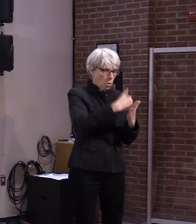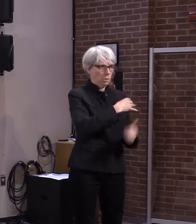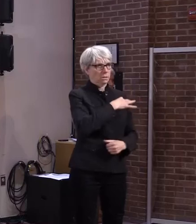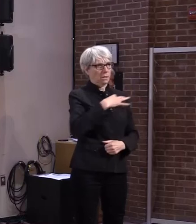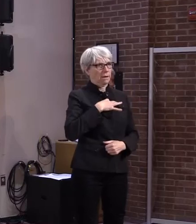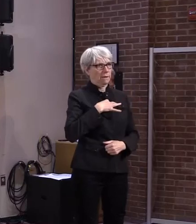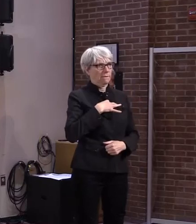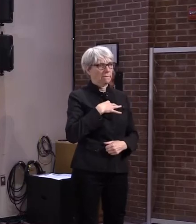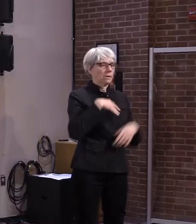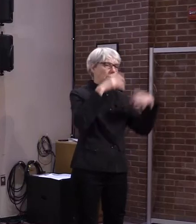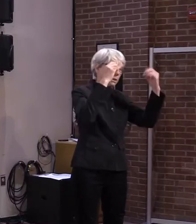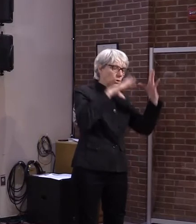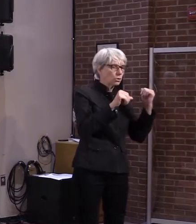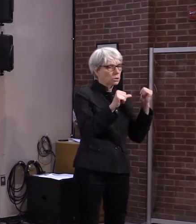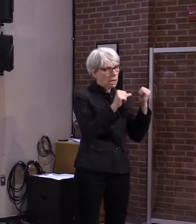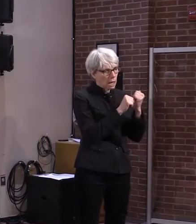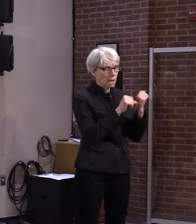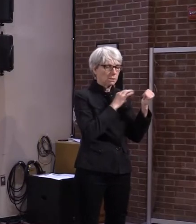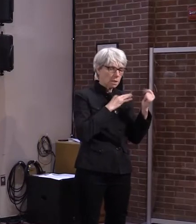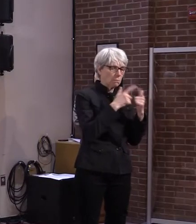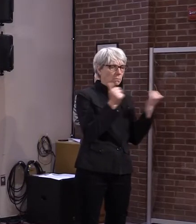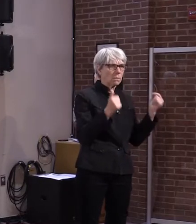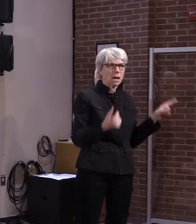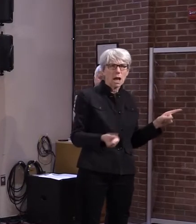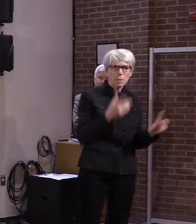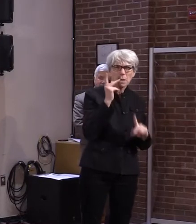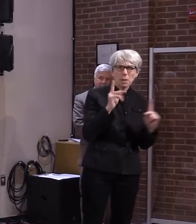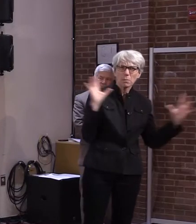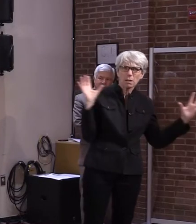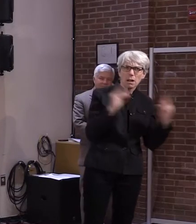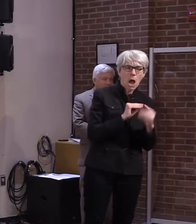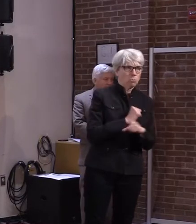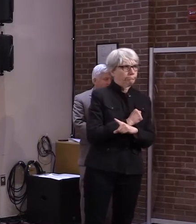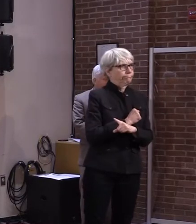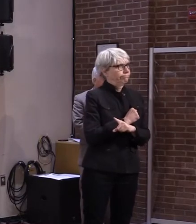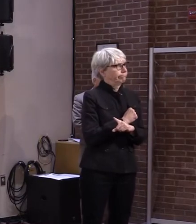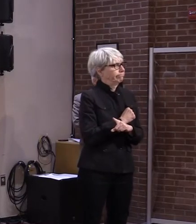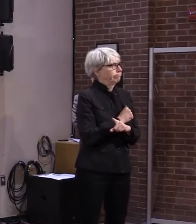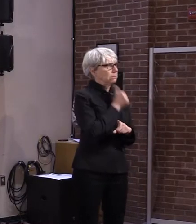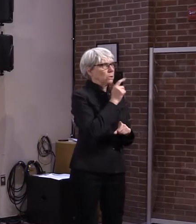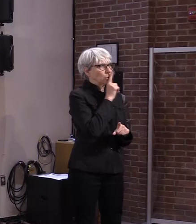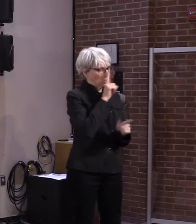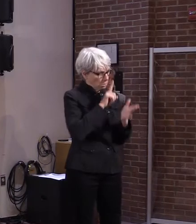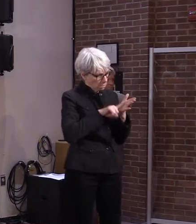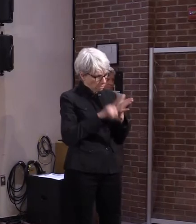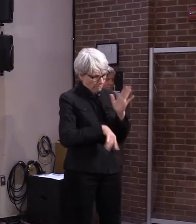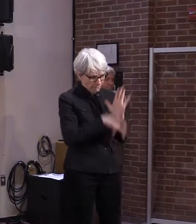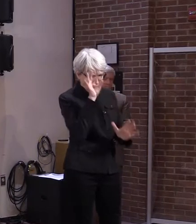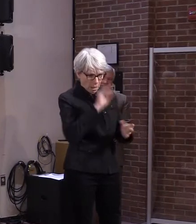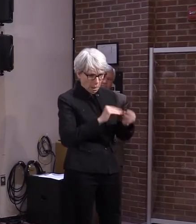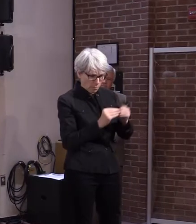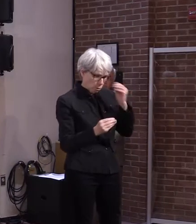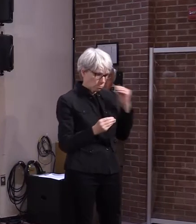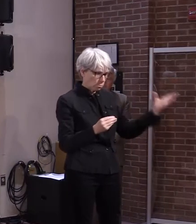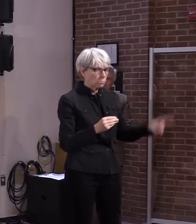employees. Do you know how many people that is? I don't off the top of my head, but we can get you that information.